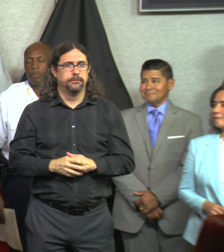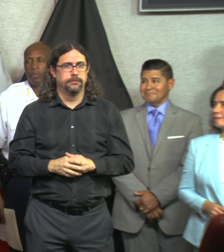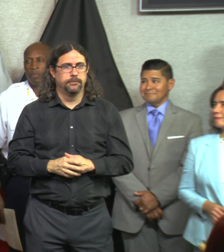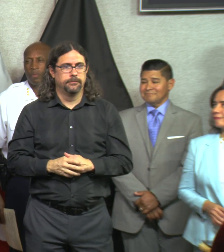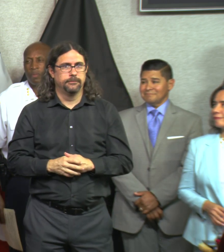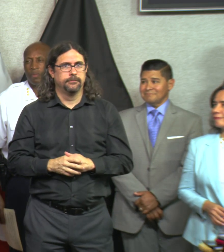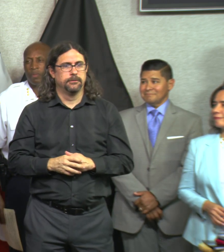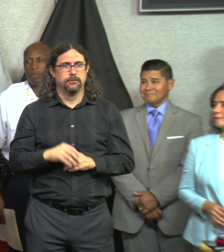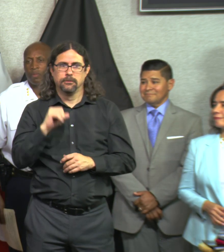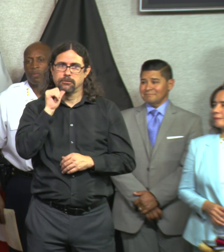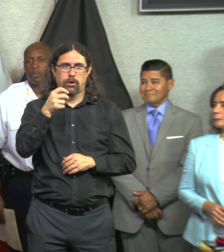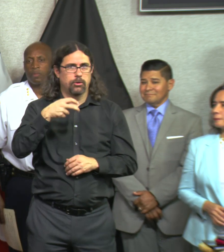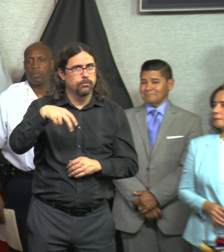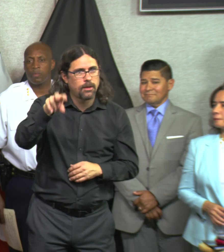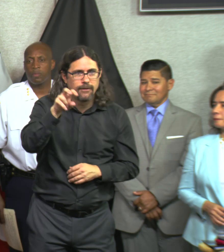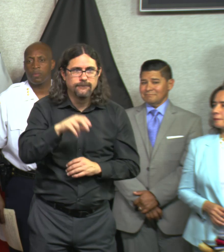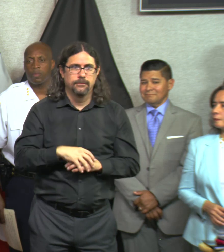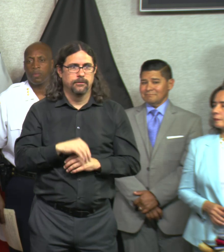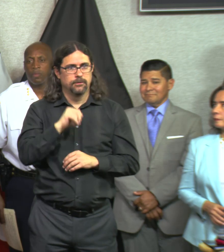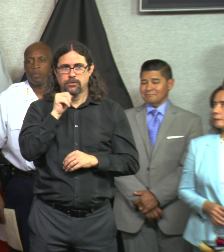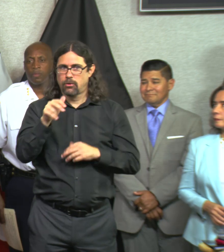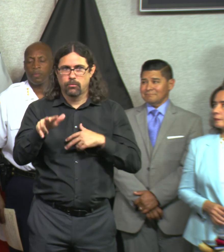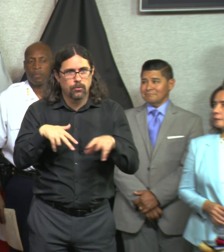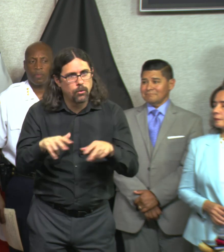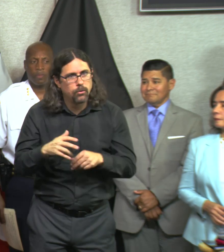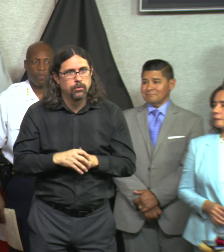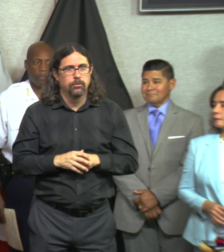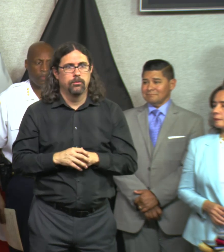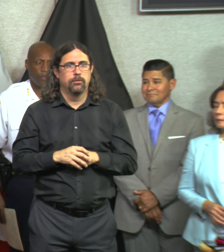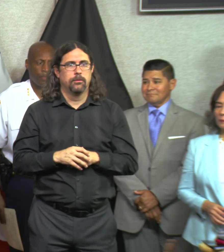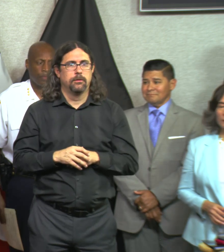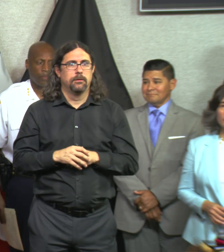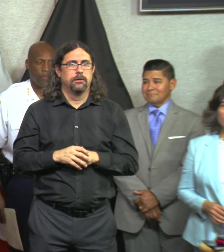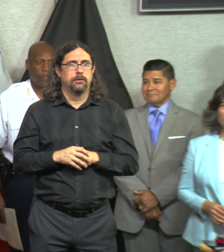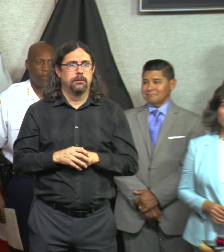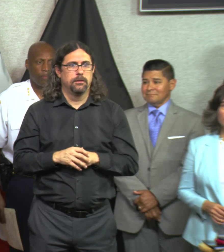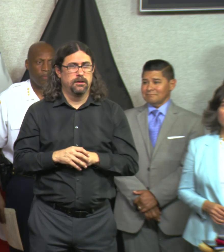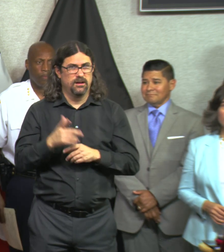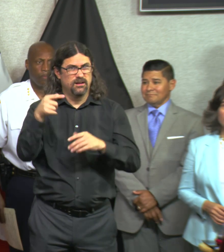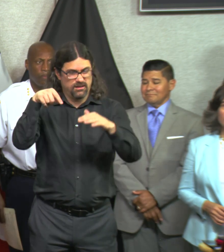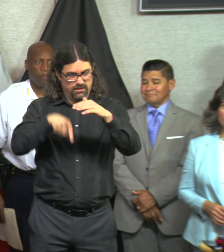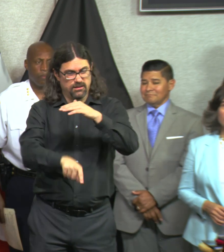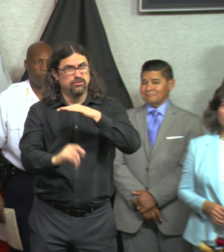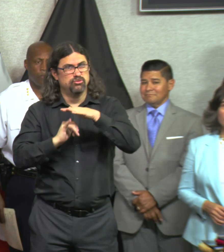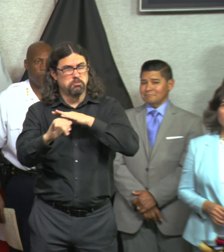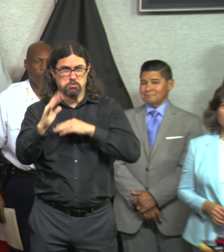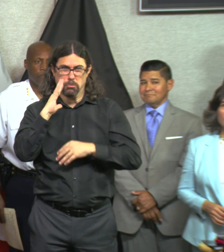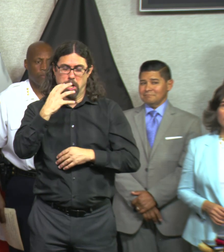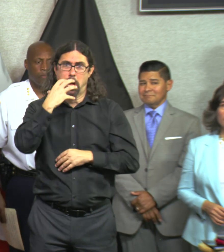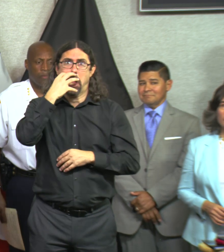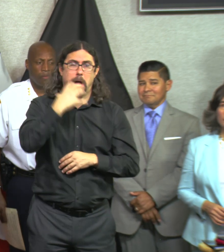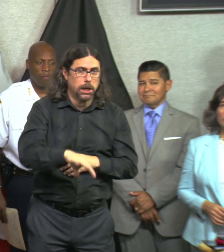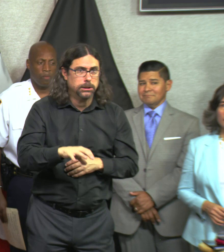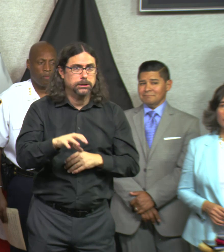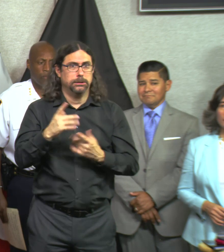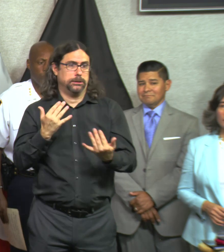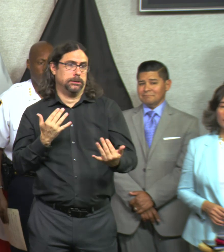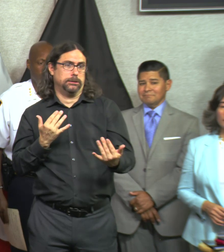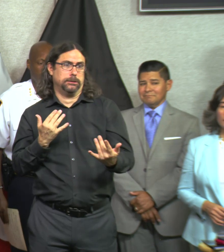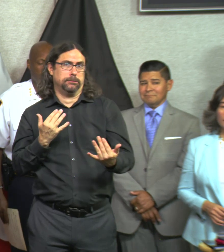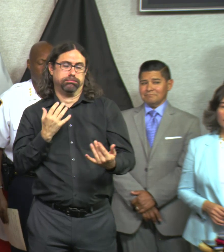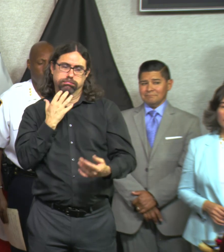platforms are going to be incredibly hot. The bottom line is stay indoors to the maximum extent possible. Stay put. Stay